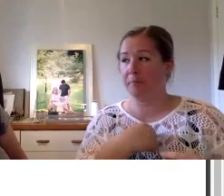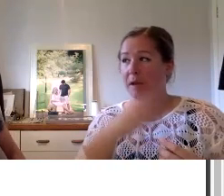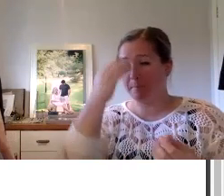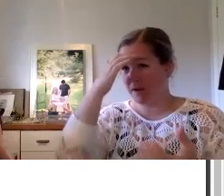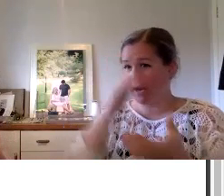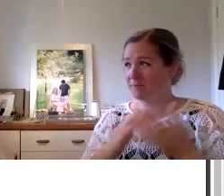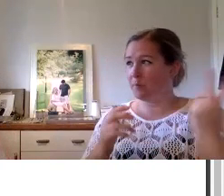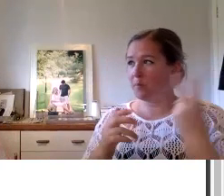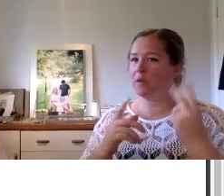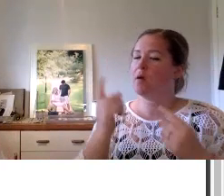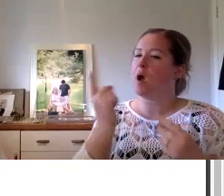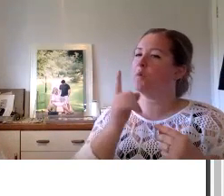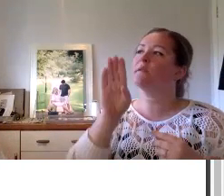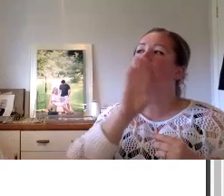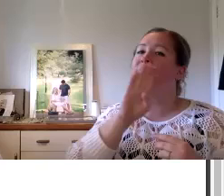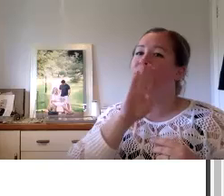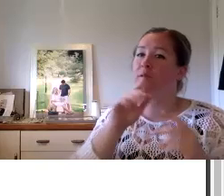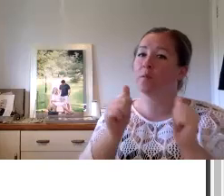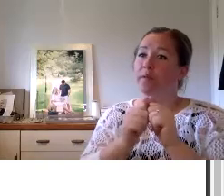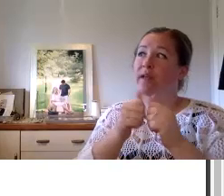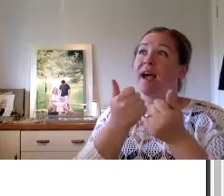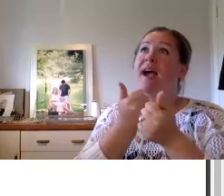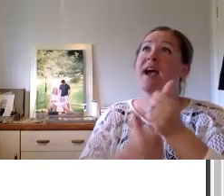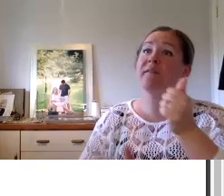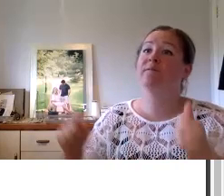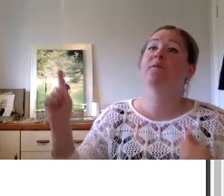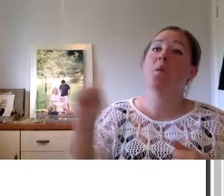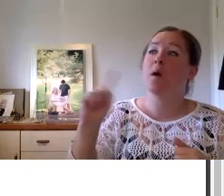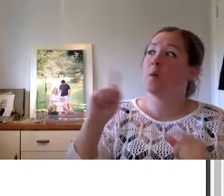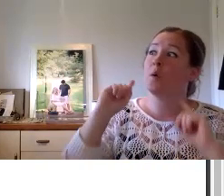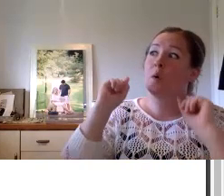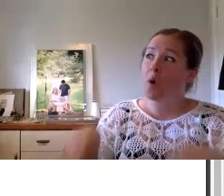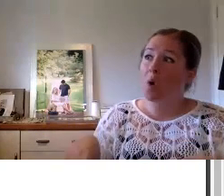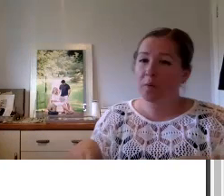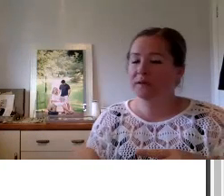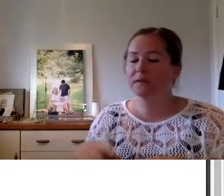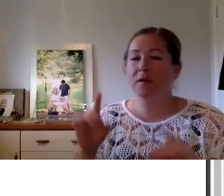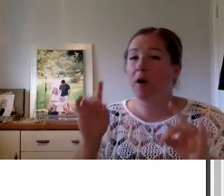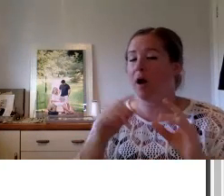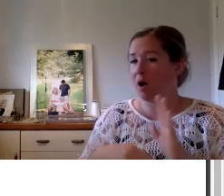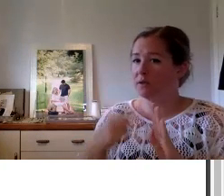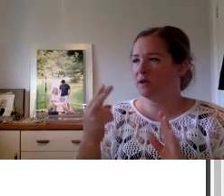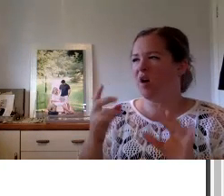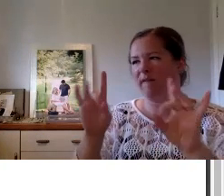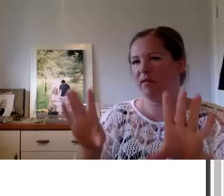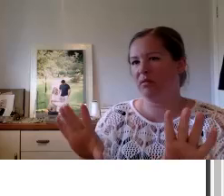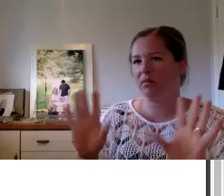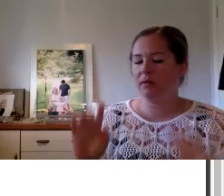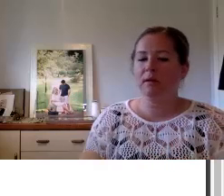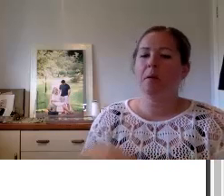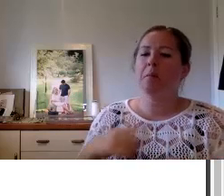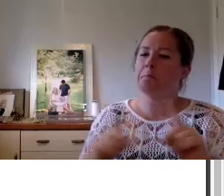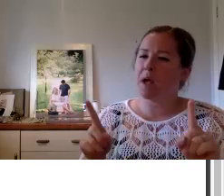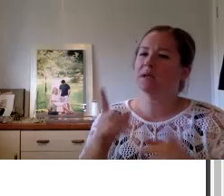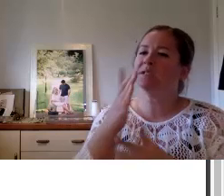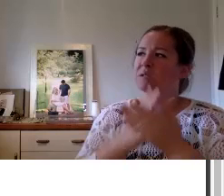For me, my husband and I both are very frustrated. Every day right now we go to, honestly, it's